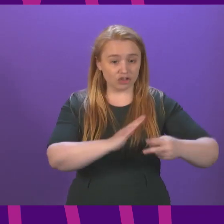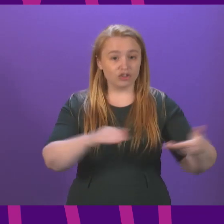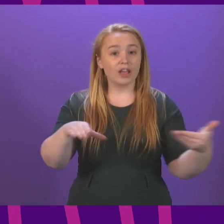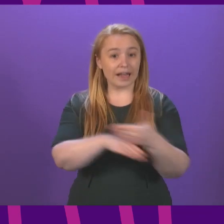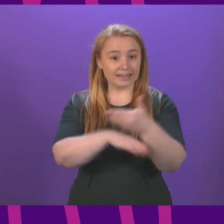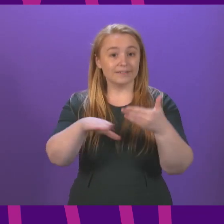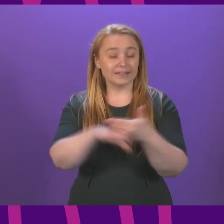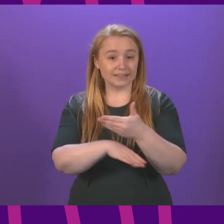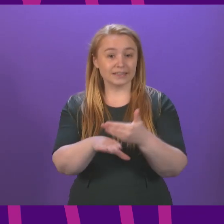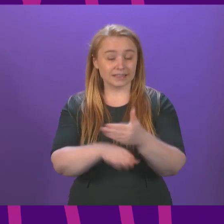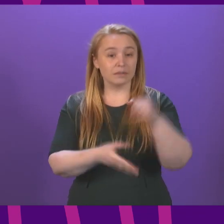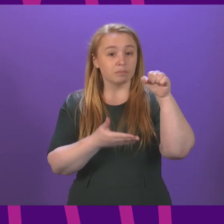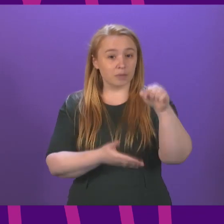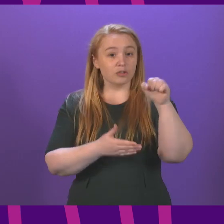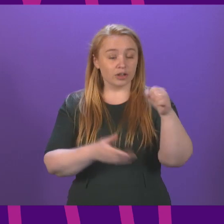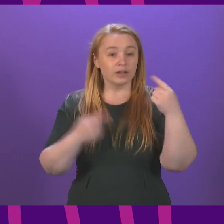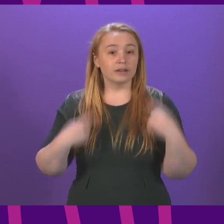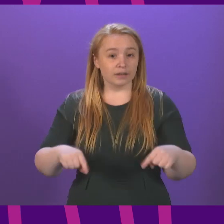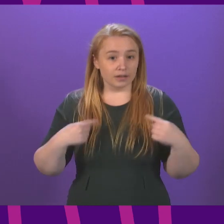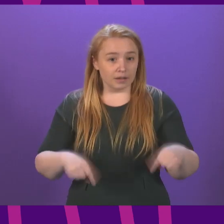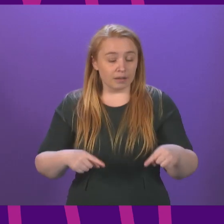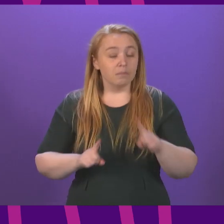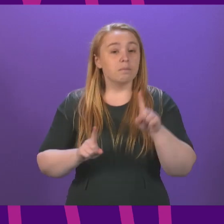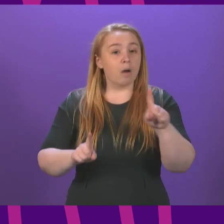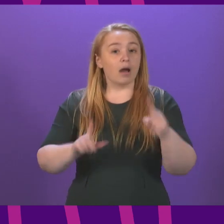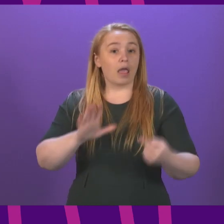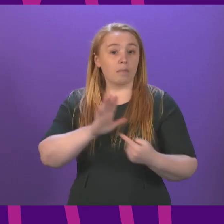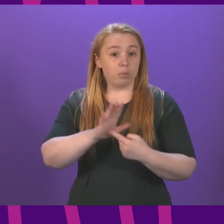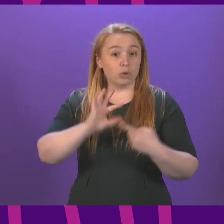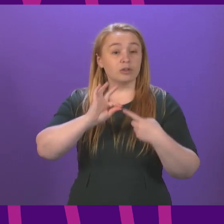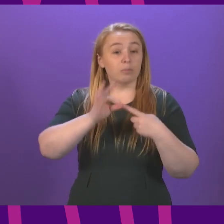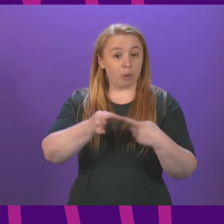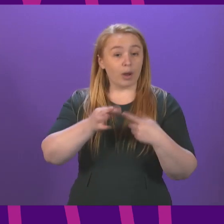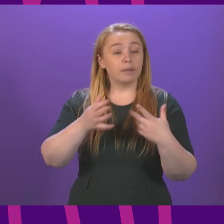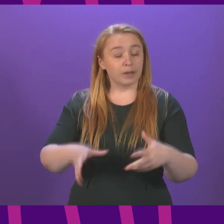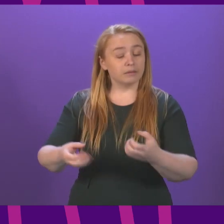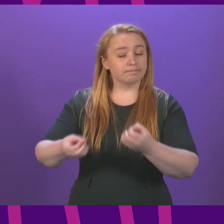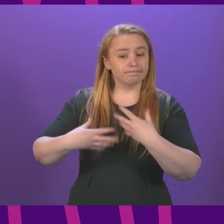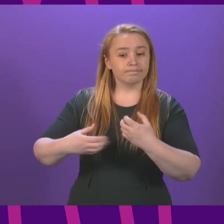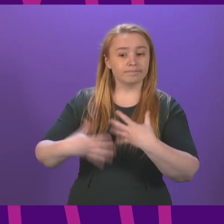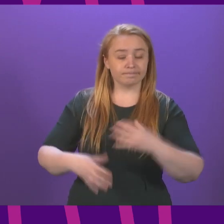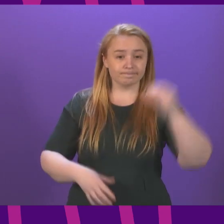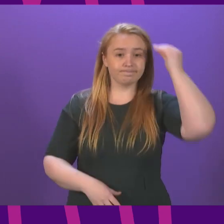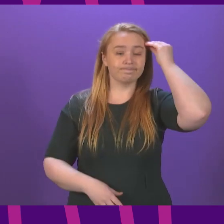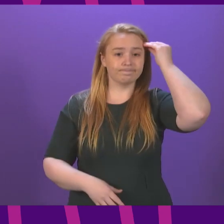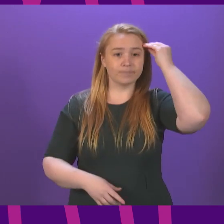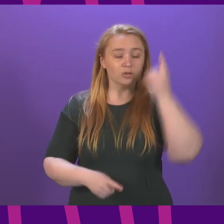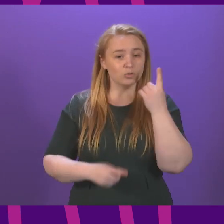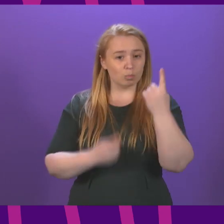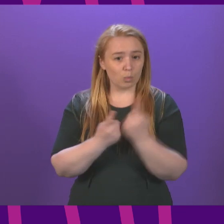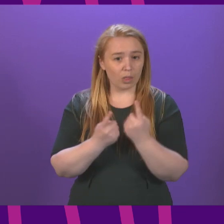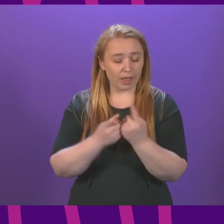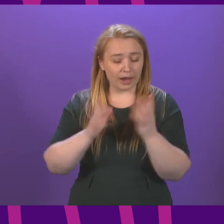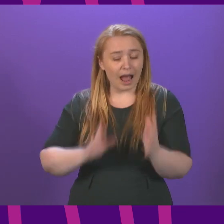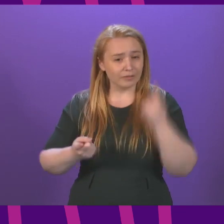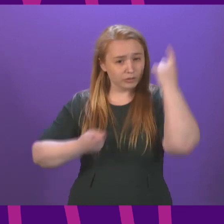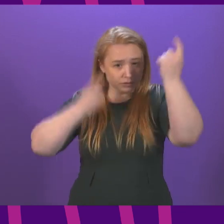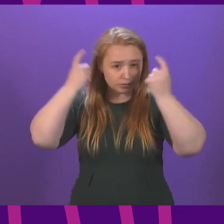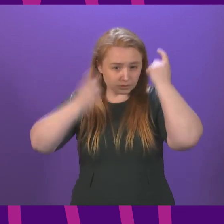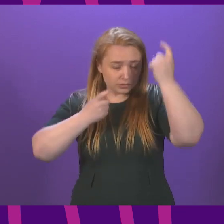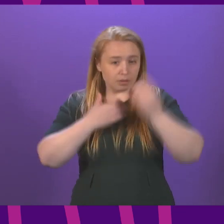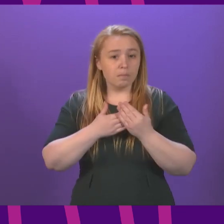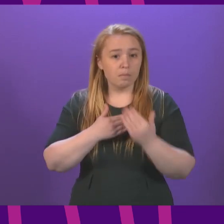Brian Whittle has spoken about. I think he raises an important point, one that is certainly in our minds, but I think it is one we need to think more about, and it